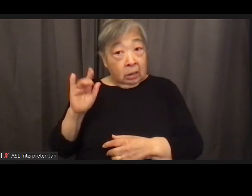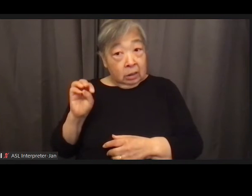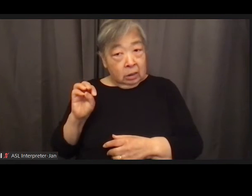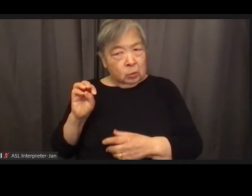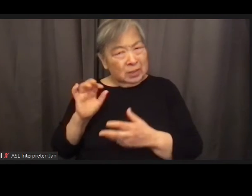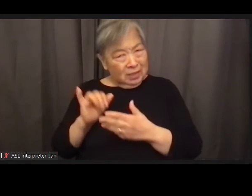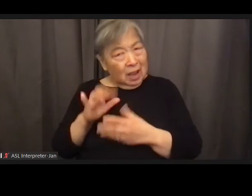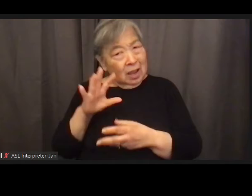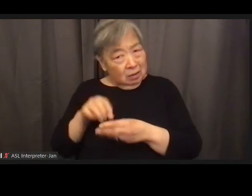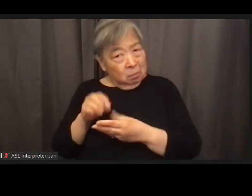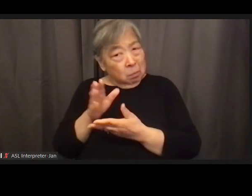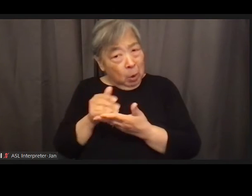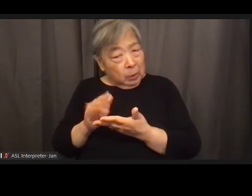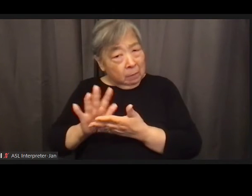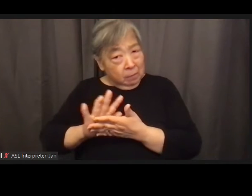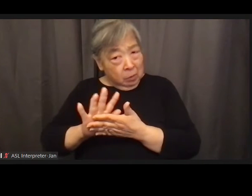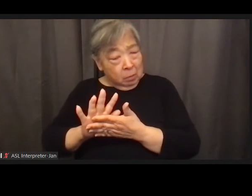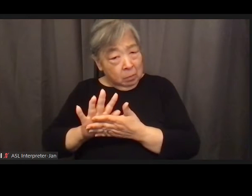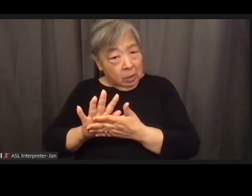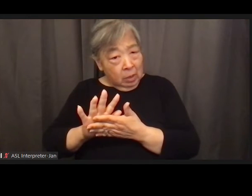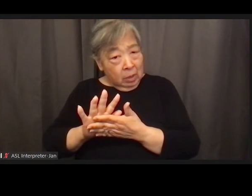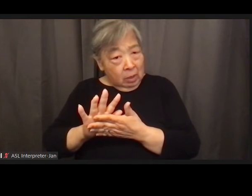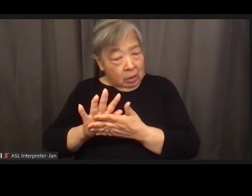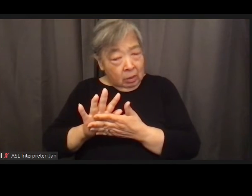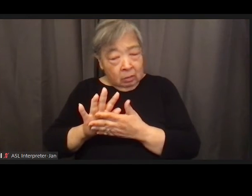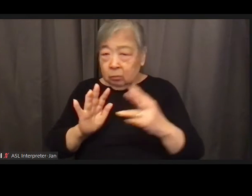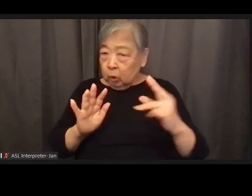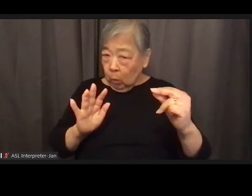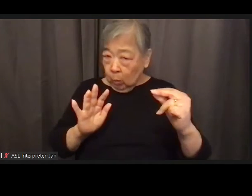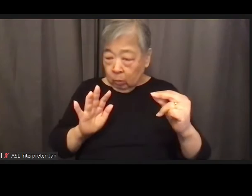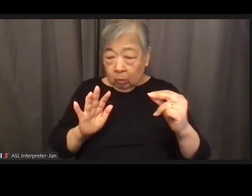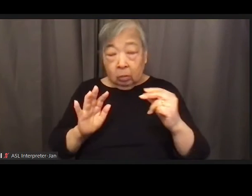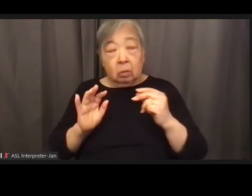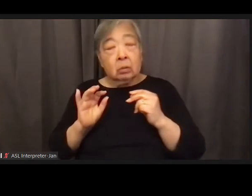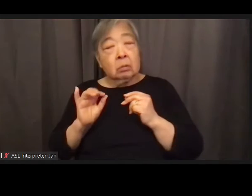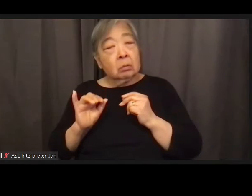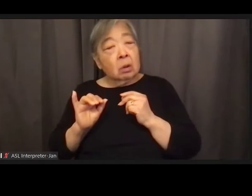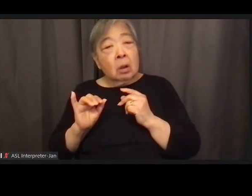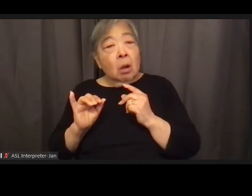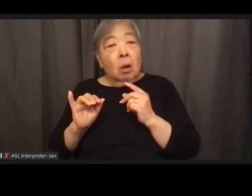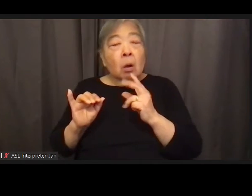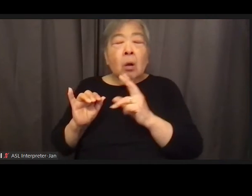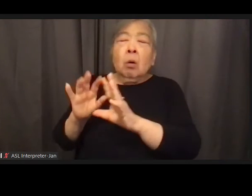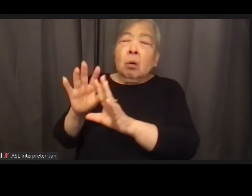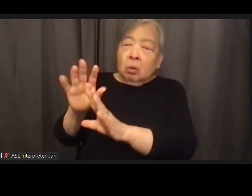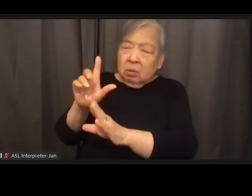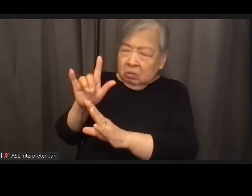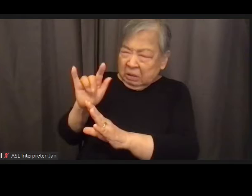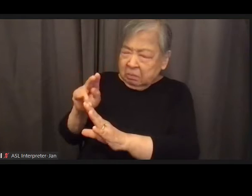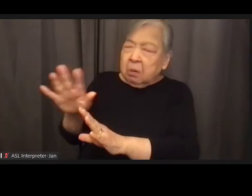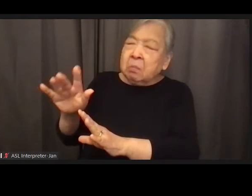film that the increased exposure? No, it's just that they didn't. I see what you mean.